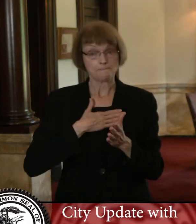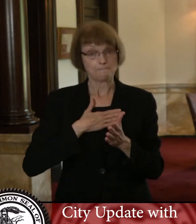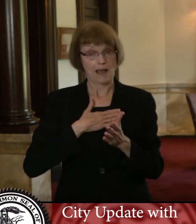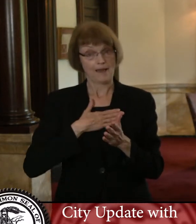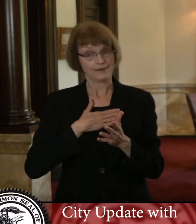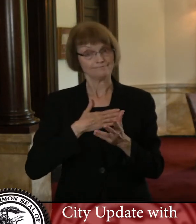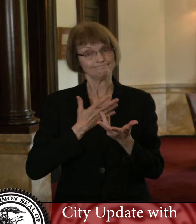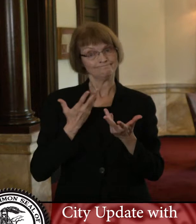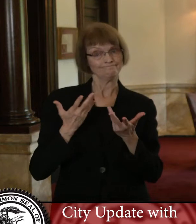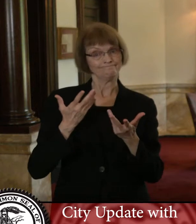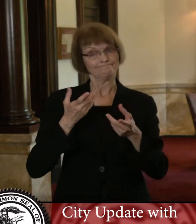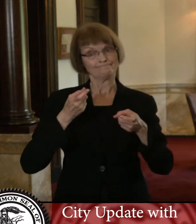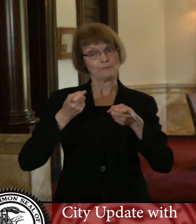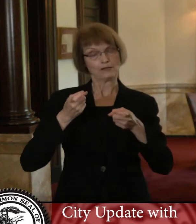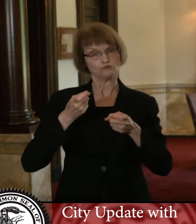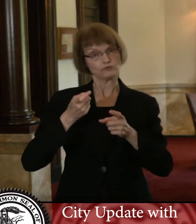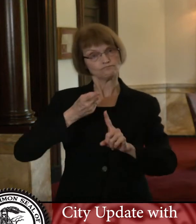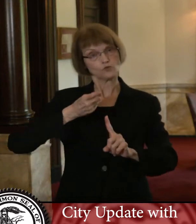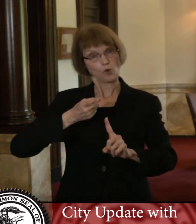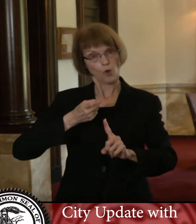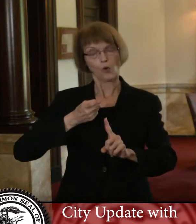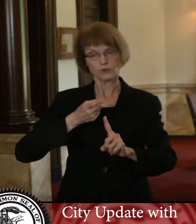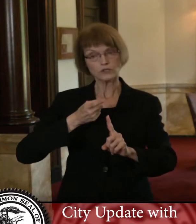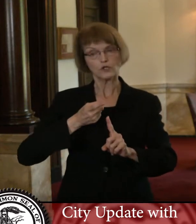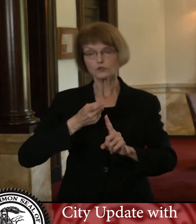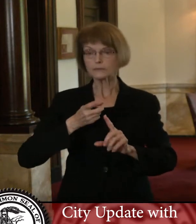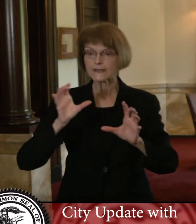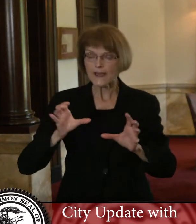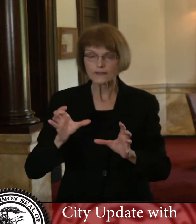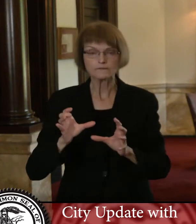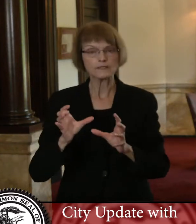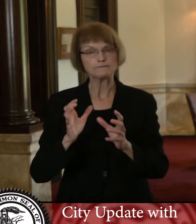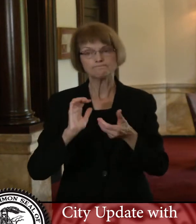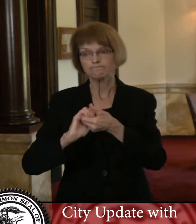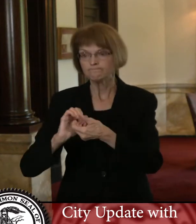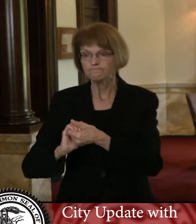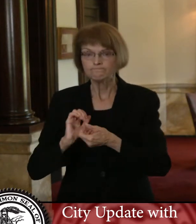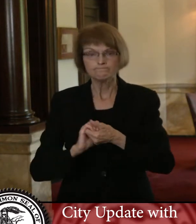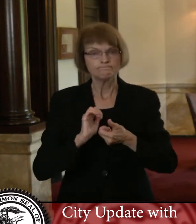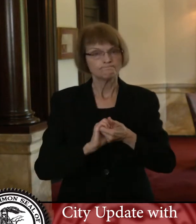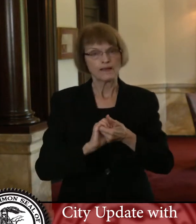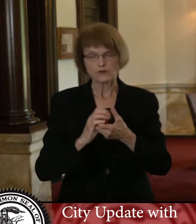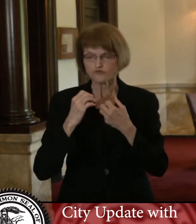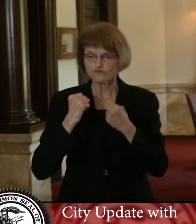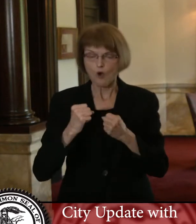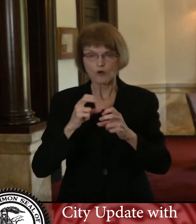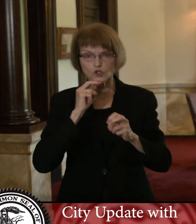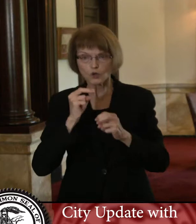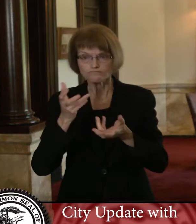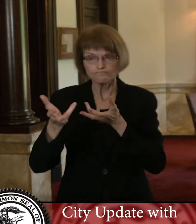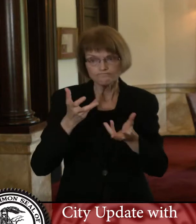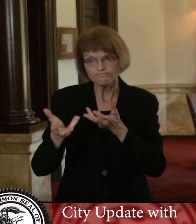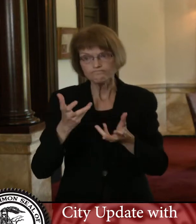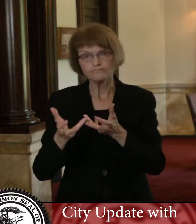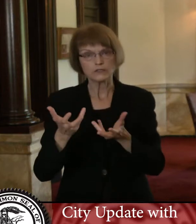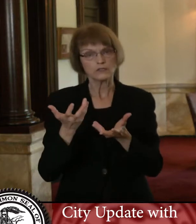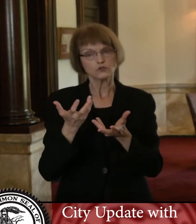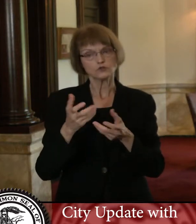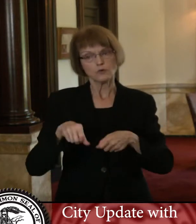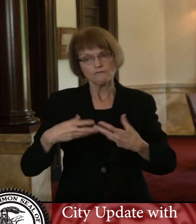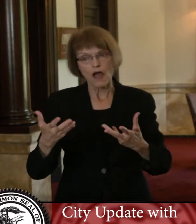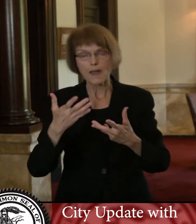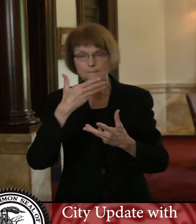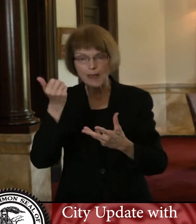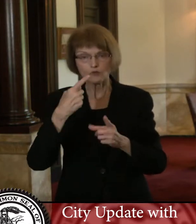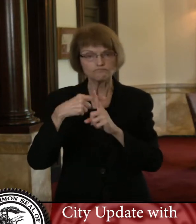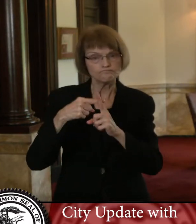to be an active partner and a strong negotiator around development incentives. I strongly believe that development is something that happens